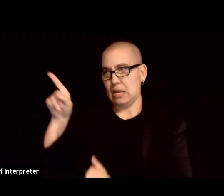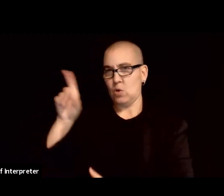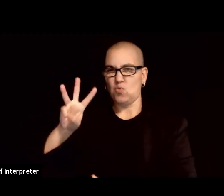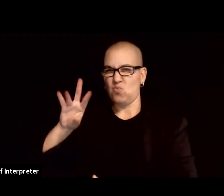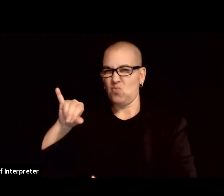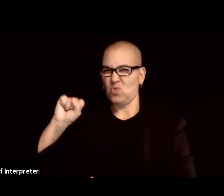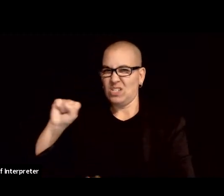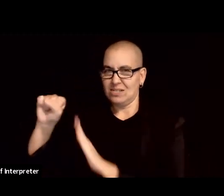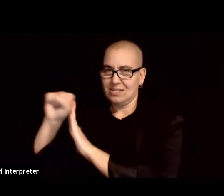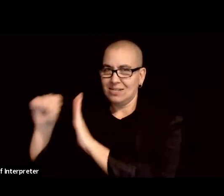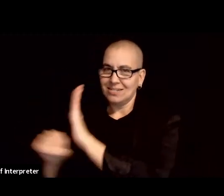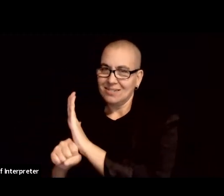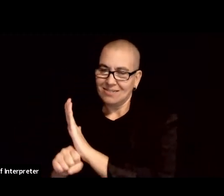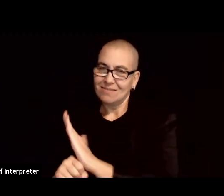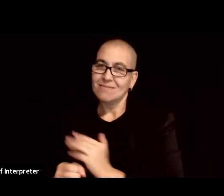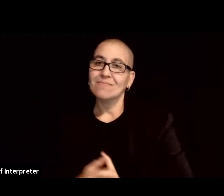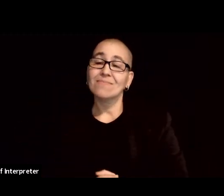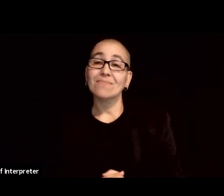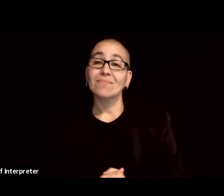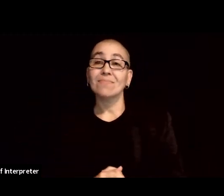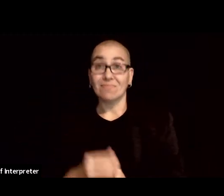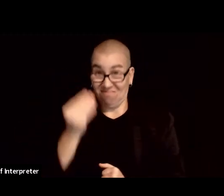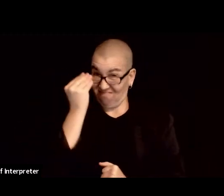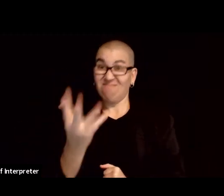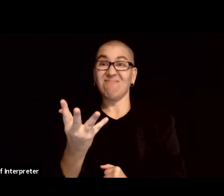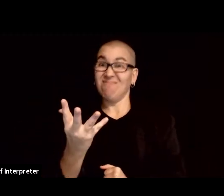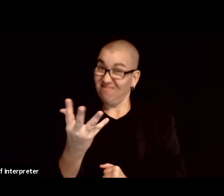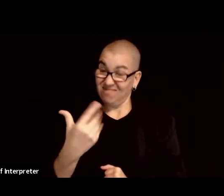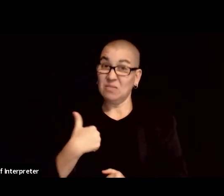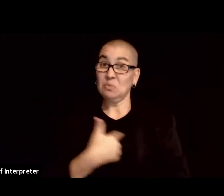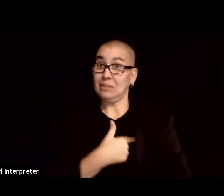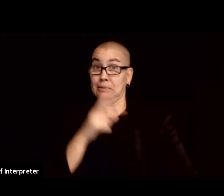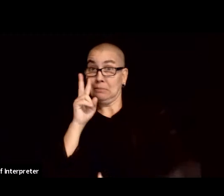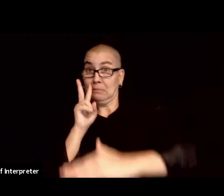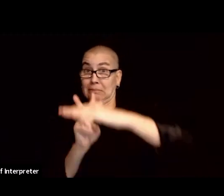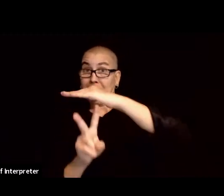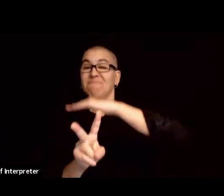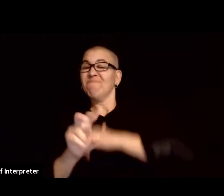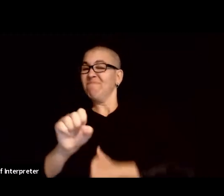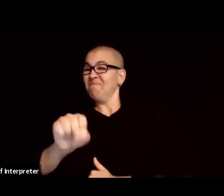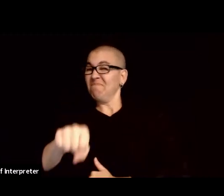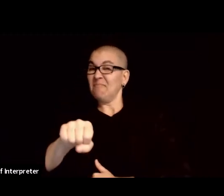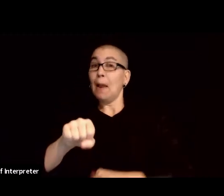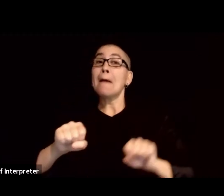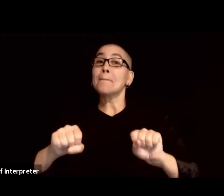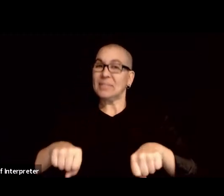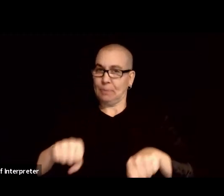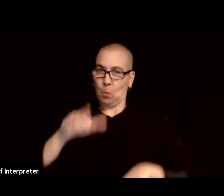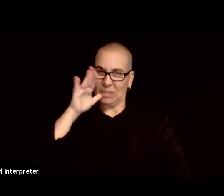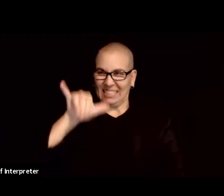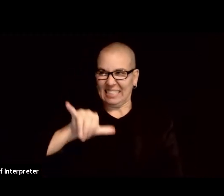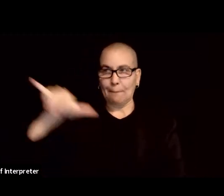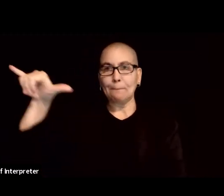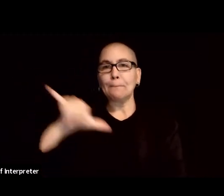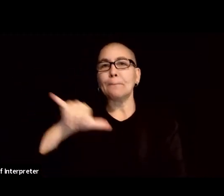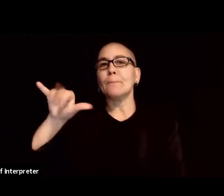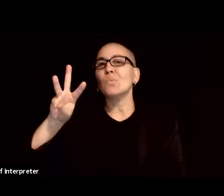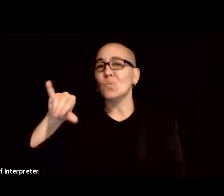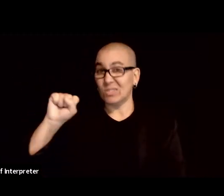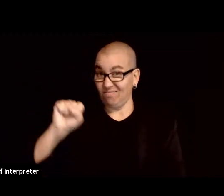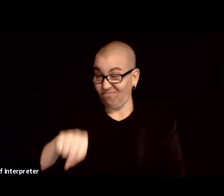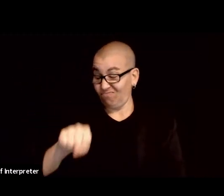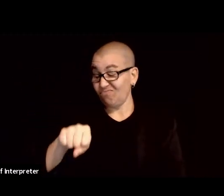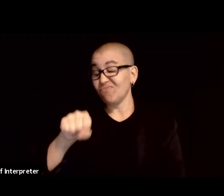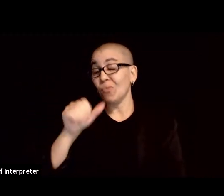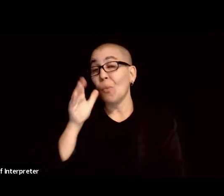see ourselves going down that path. We will very much not be in the same place potentially